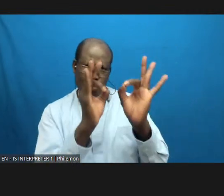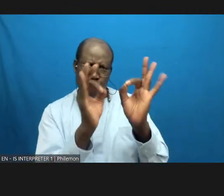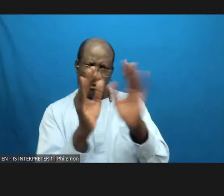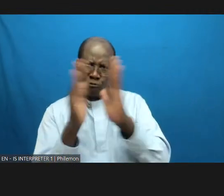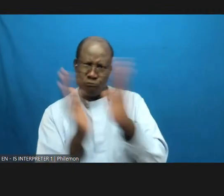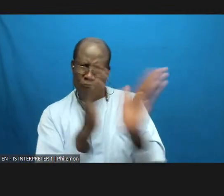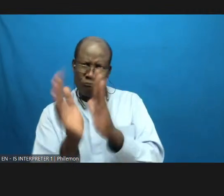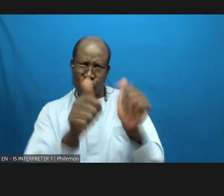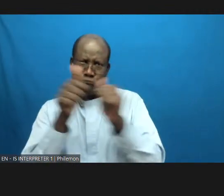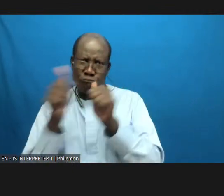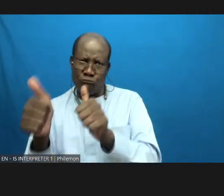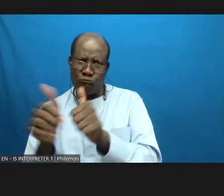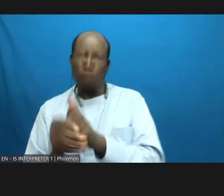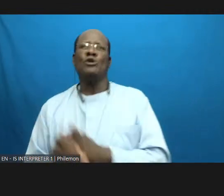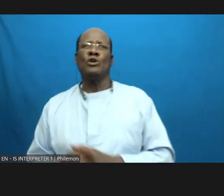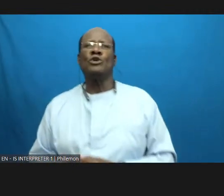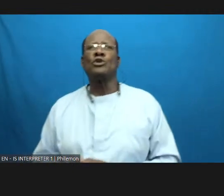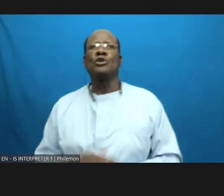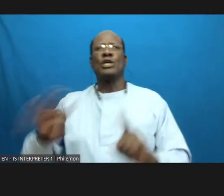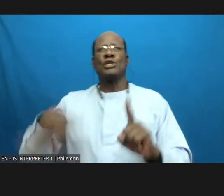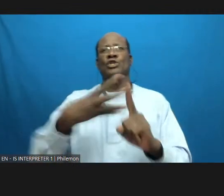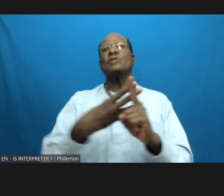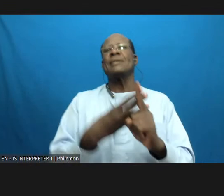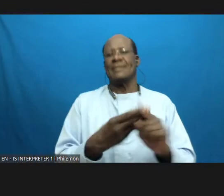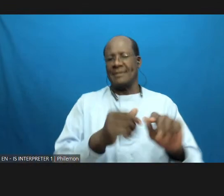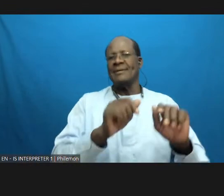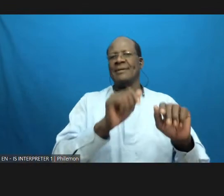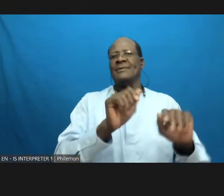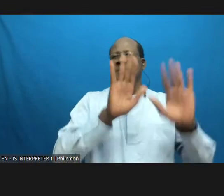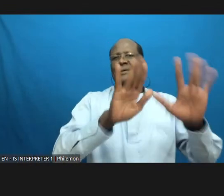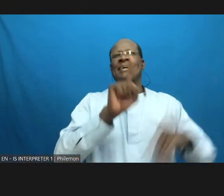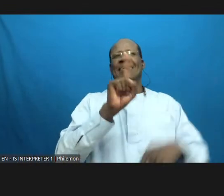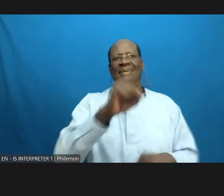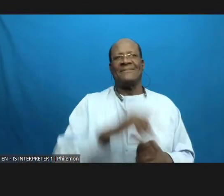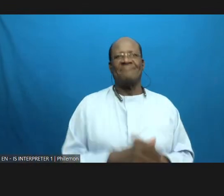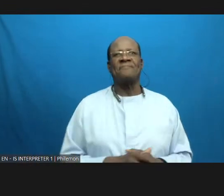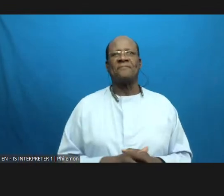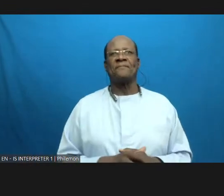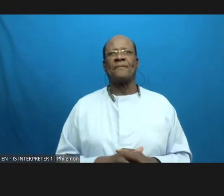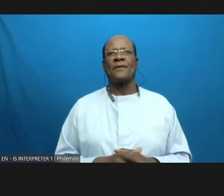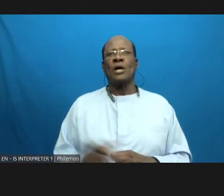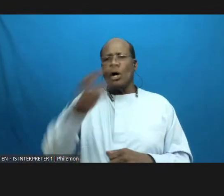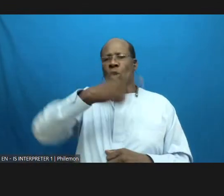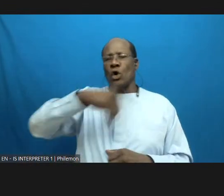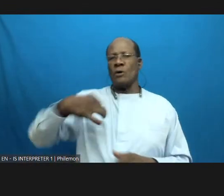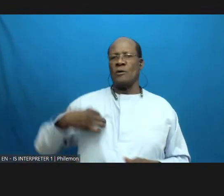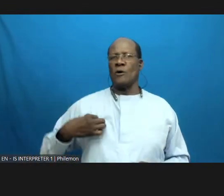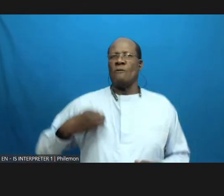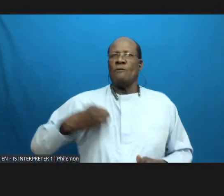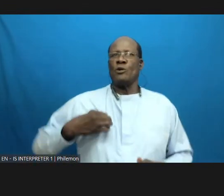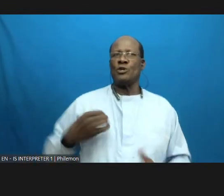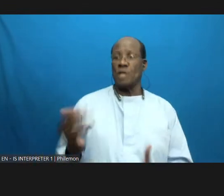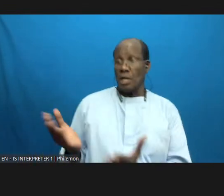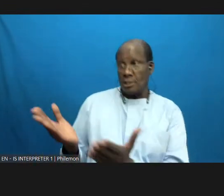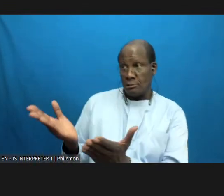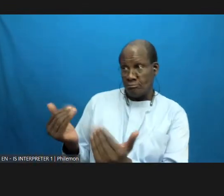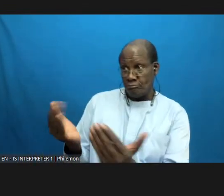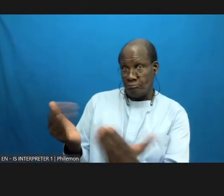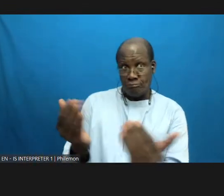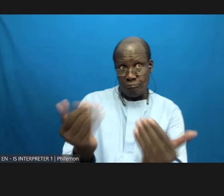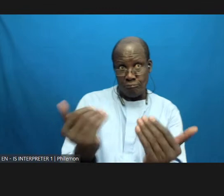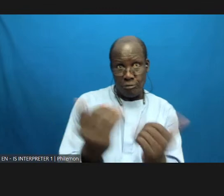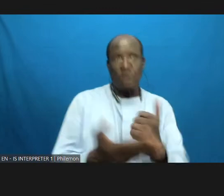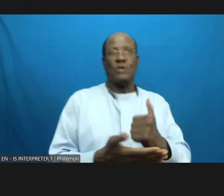7129, and monitor and report on the contribution of volunteers towards fostering in the